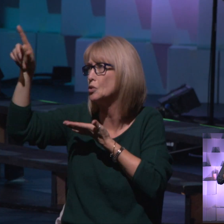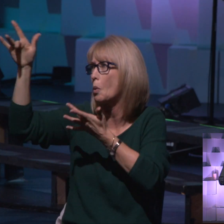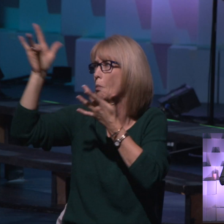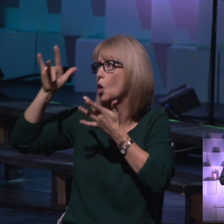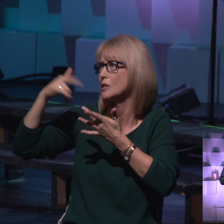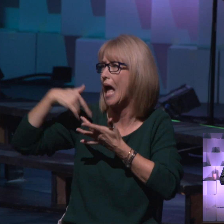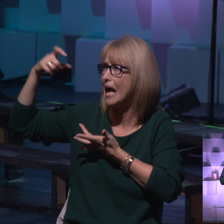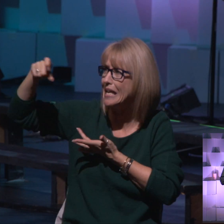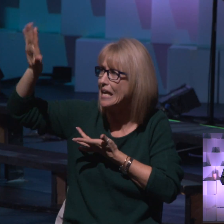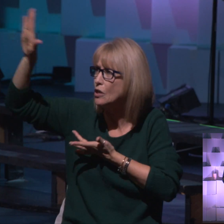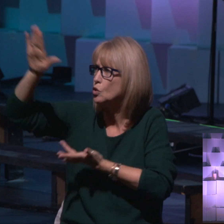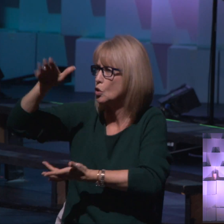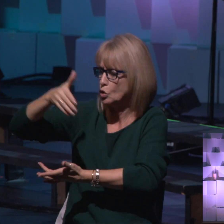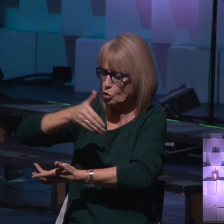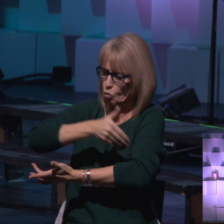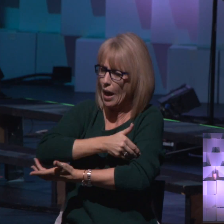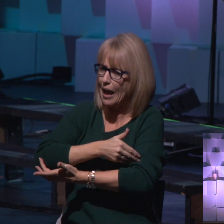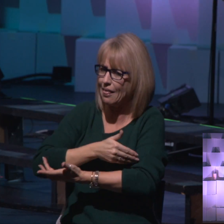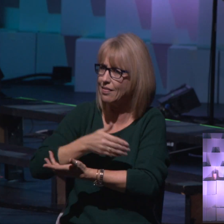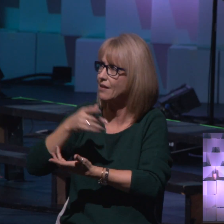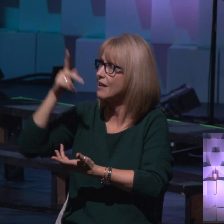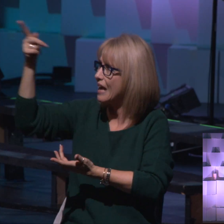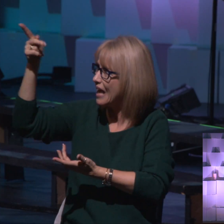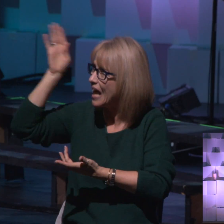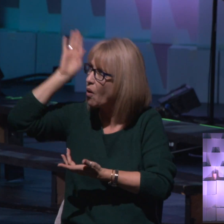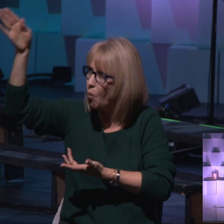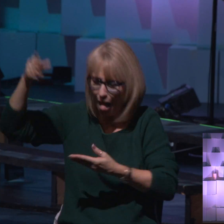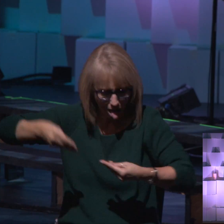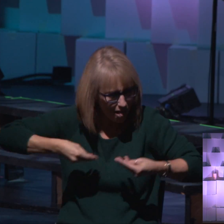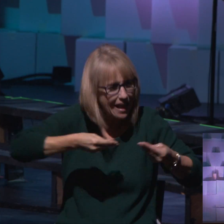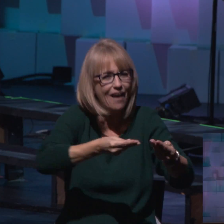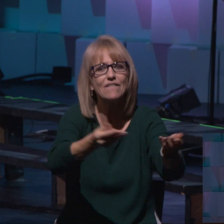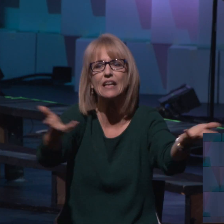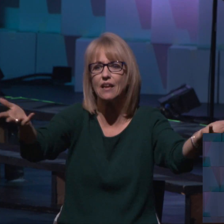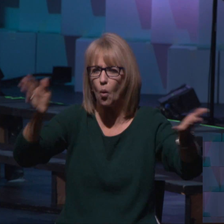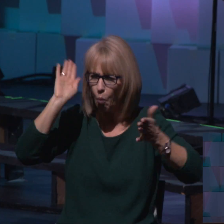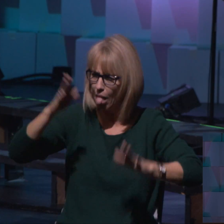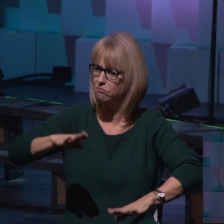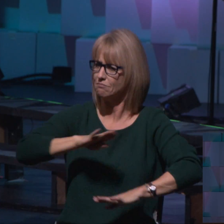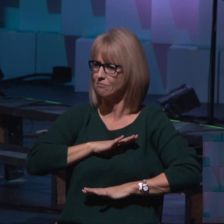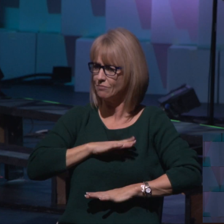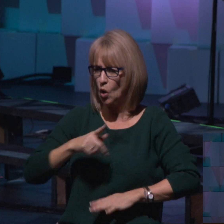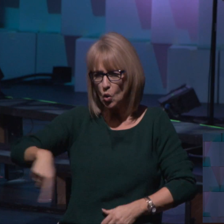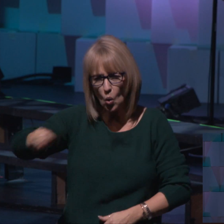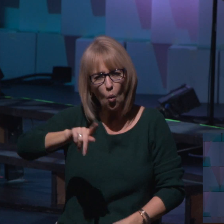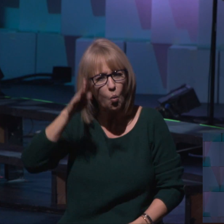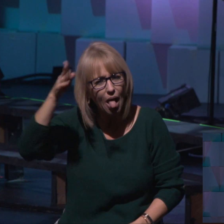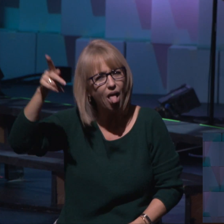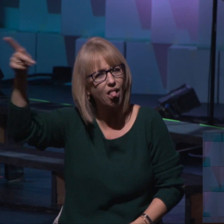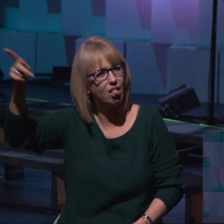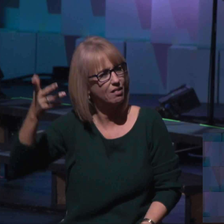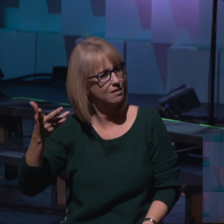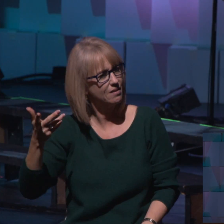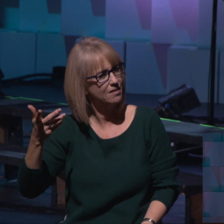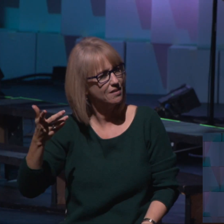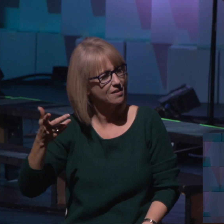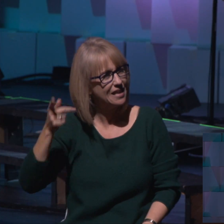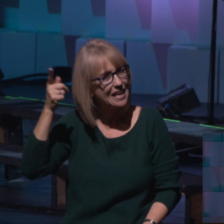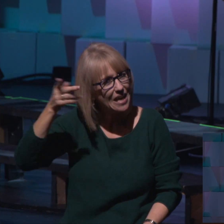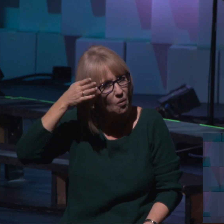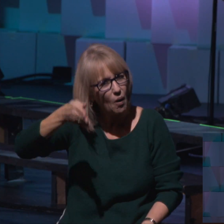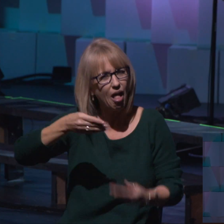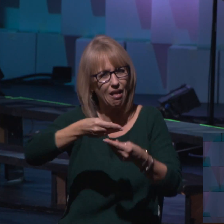God, I need your strength. He says, you're going to be filled. God's going to meet that need. But it comes through him and how he provides for